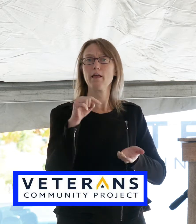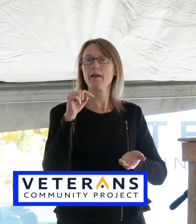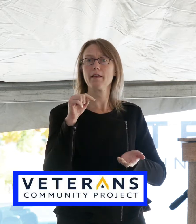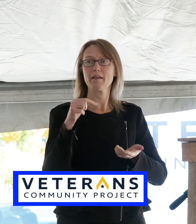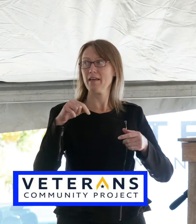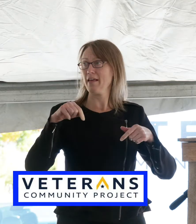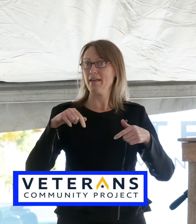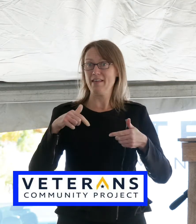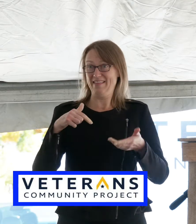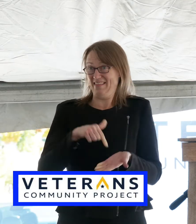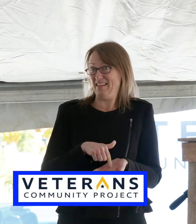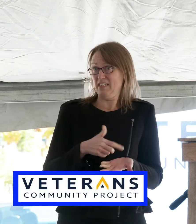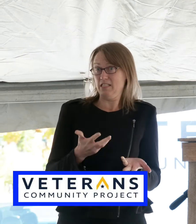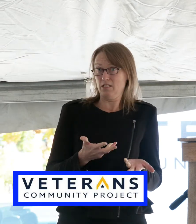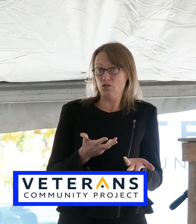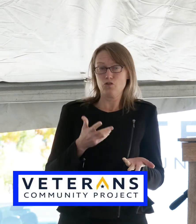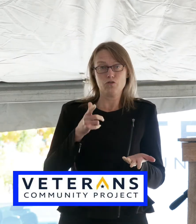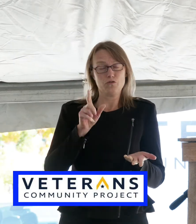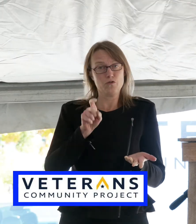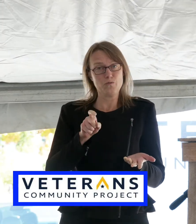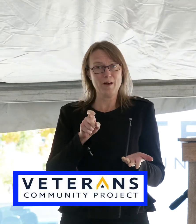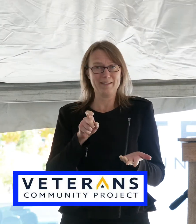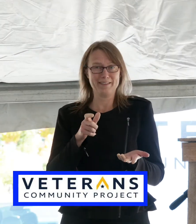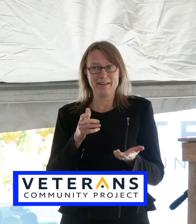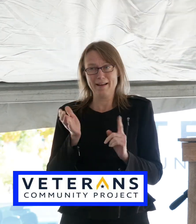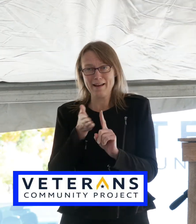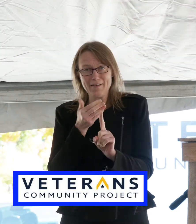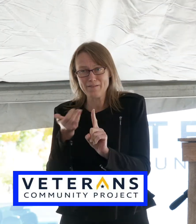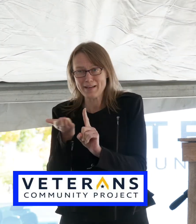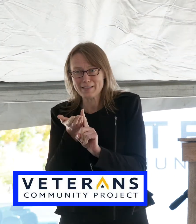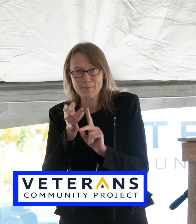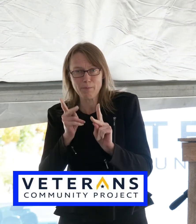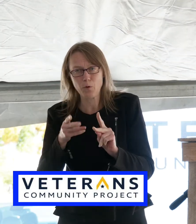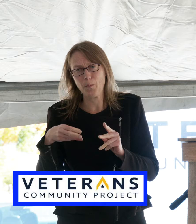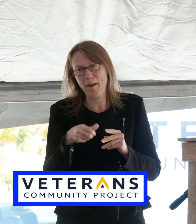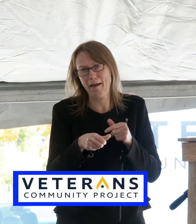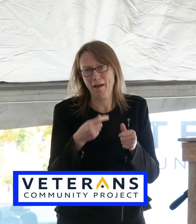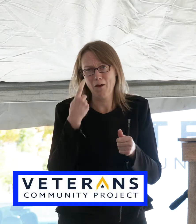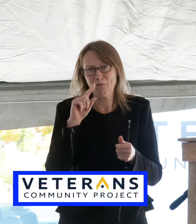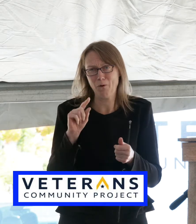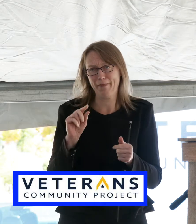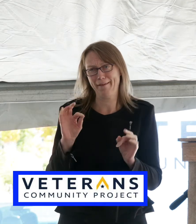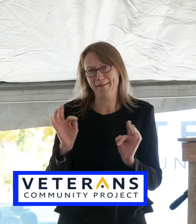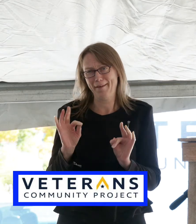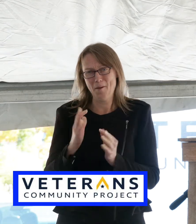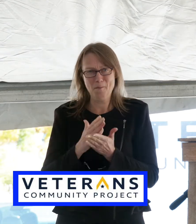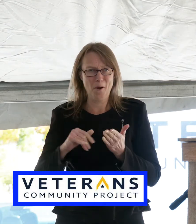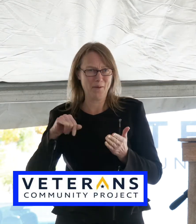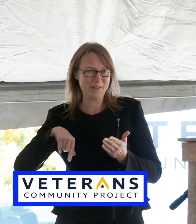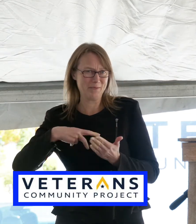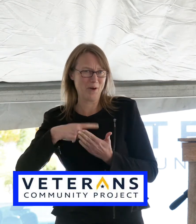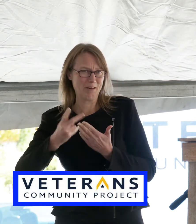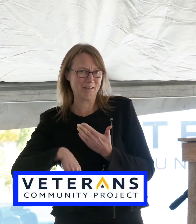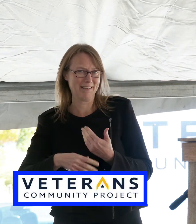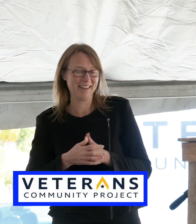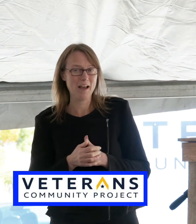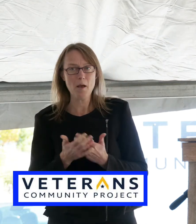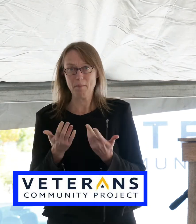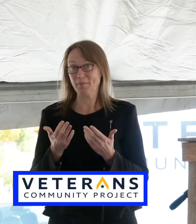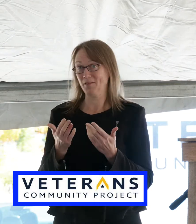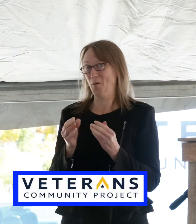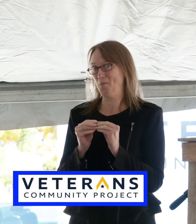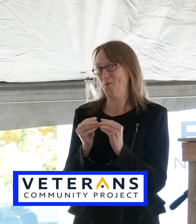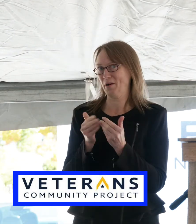is getting people to pay for the least sexy parts of this project, right? Maybe it's slightly easier to get people to pay